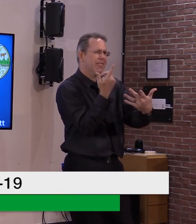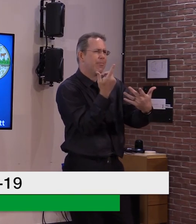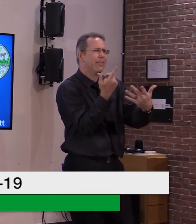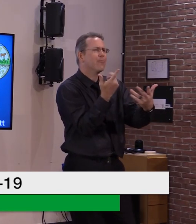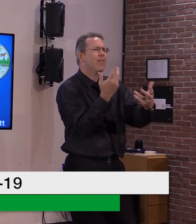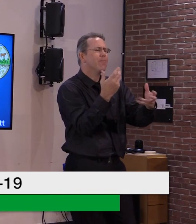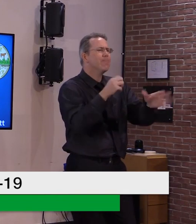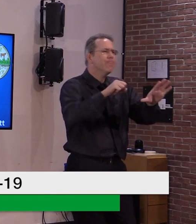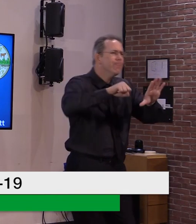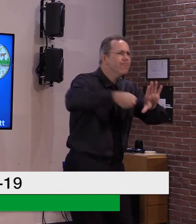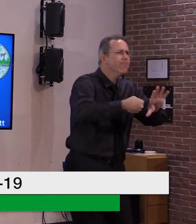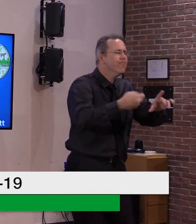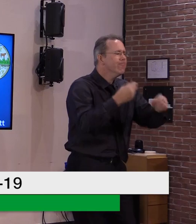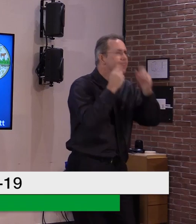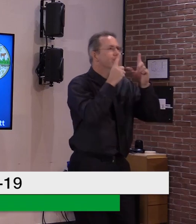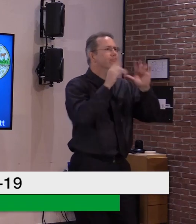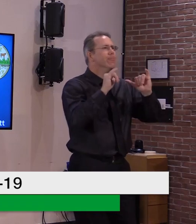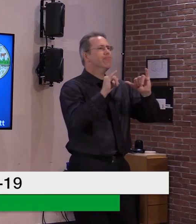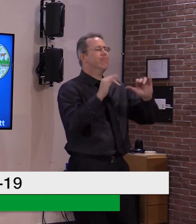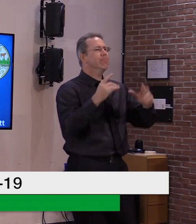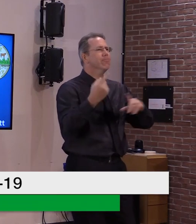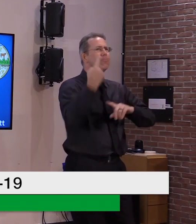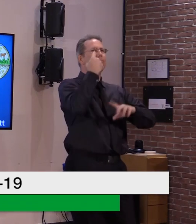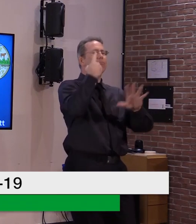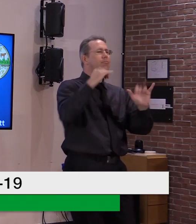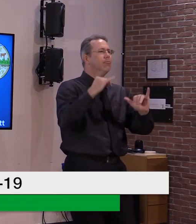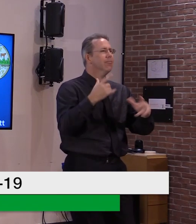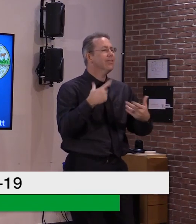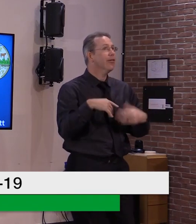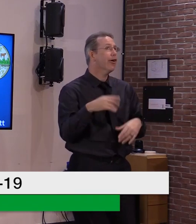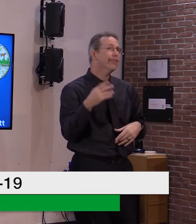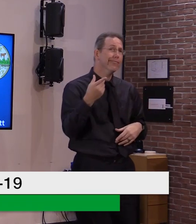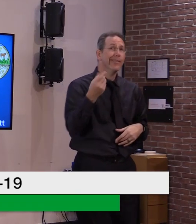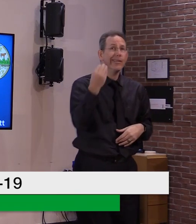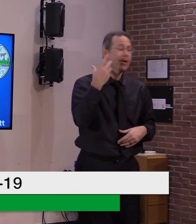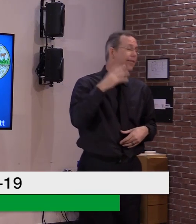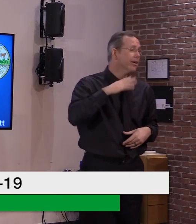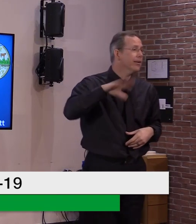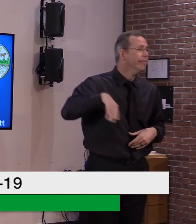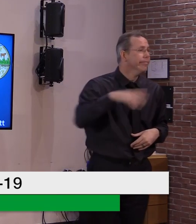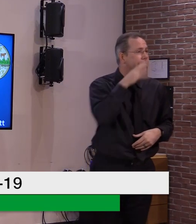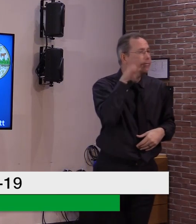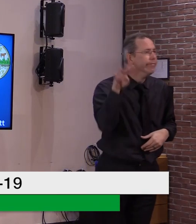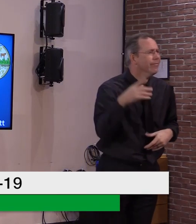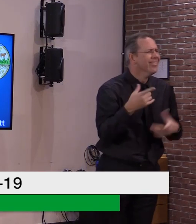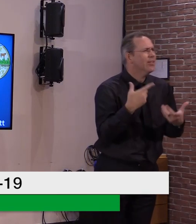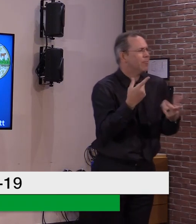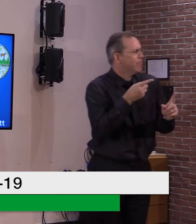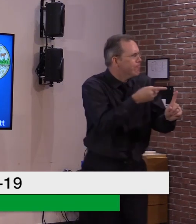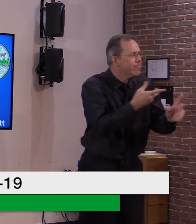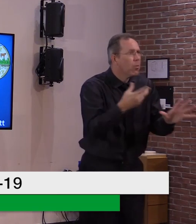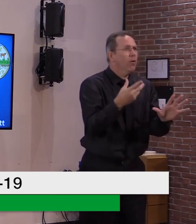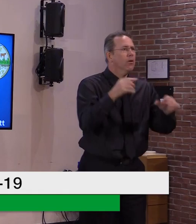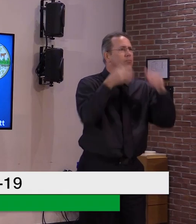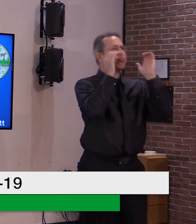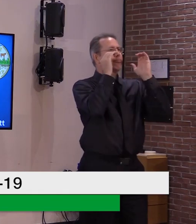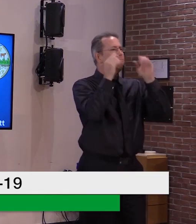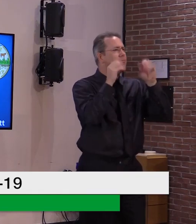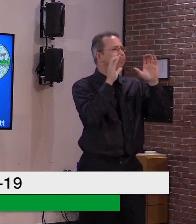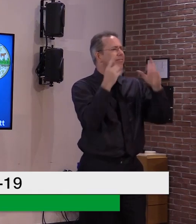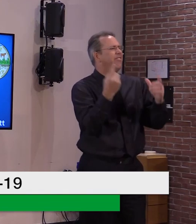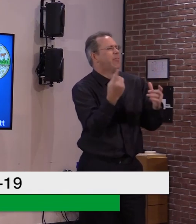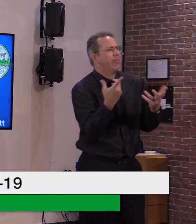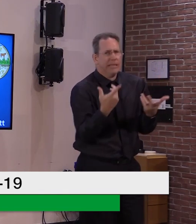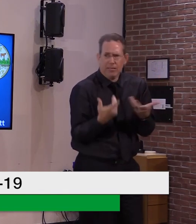issues with that uh yeah tom um i'm not naive um i